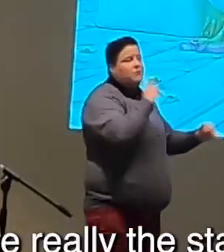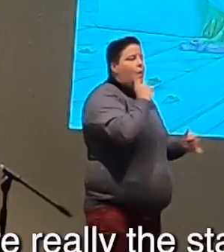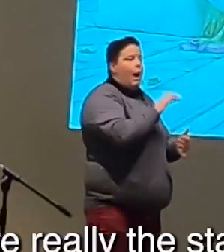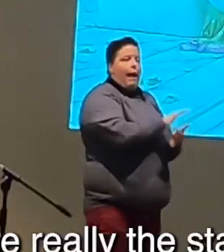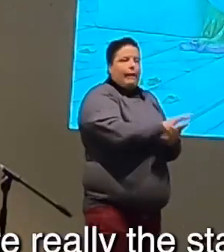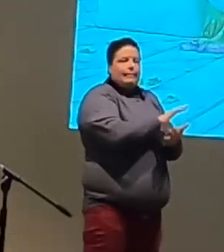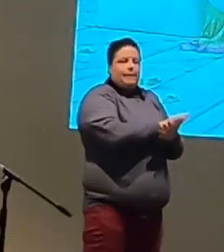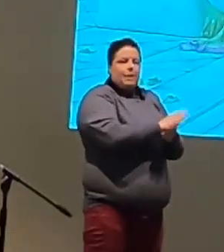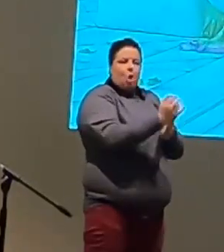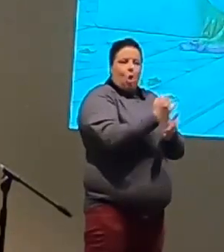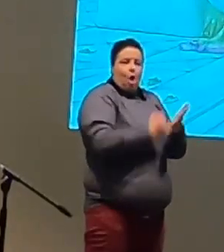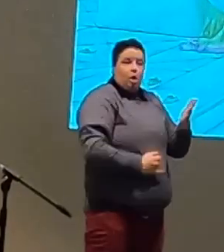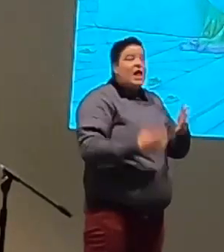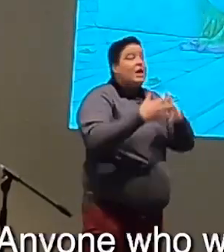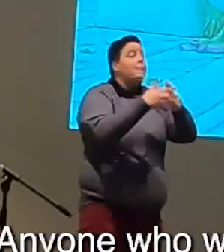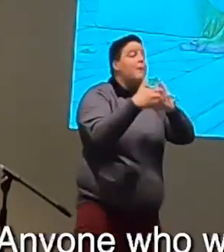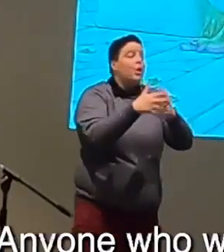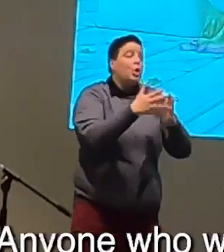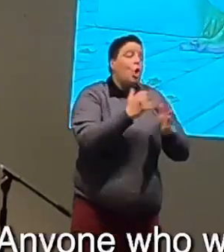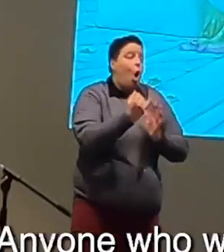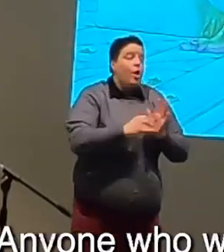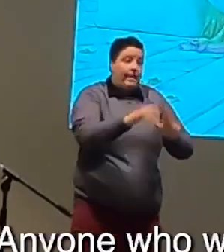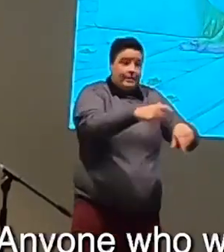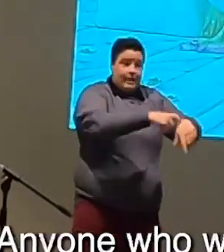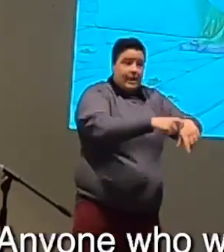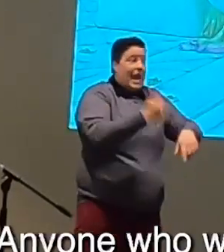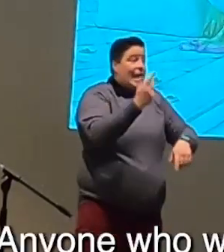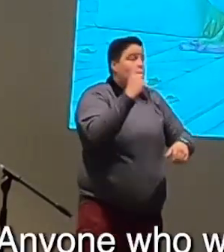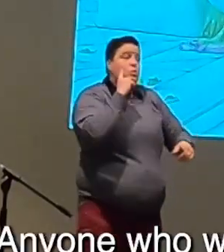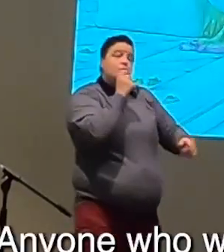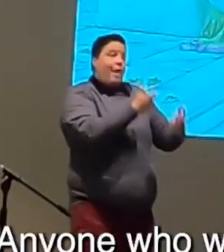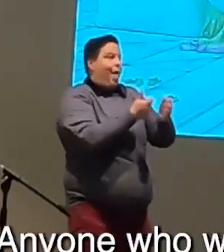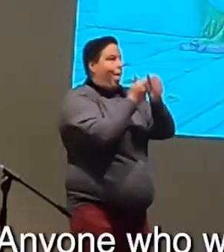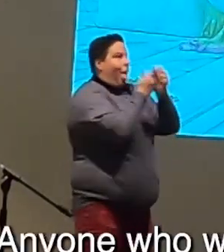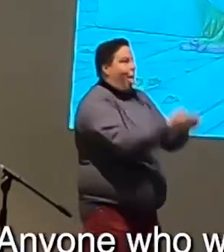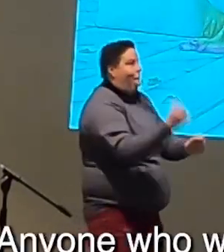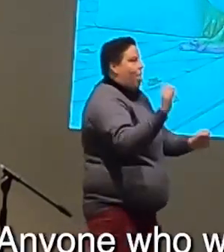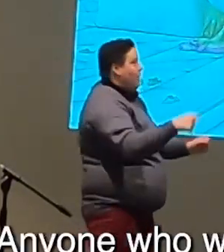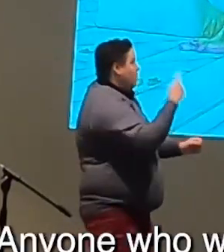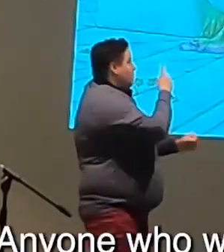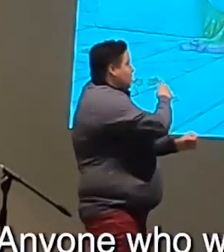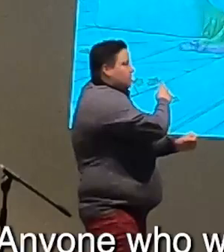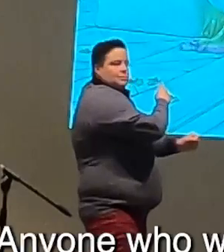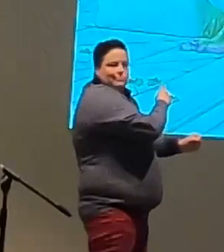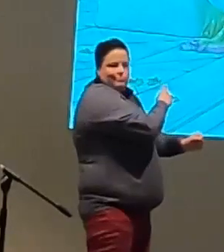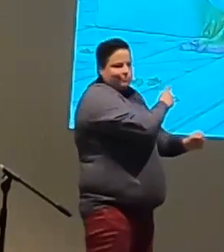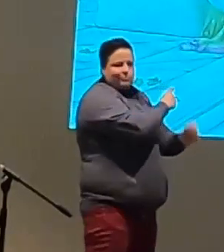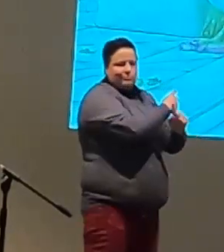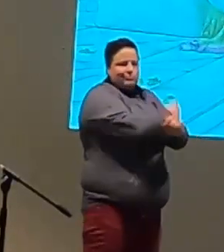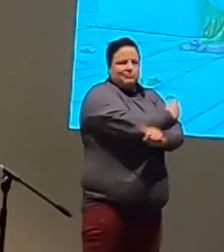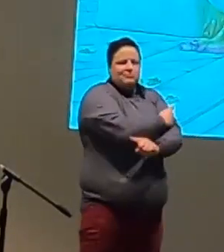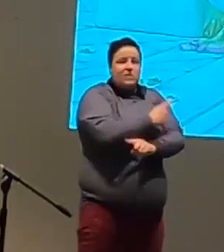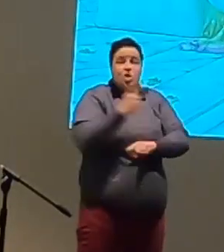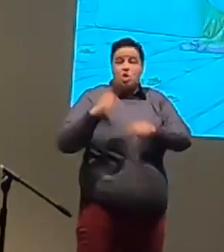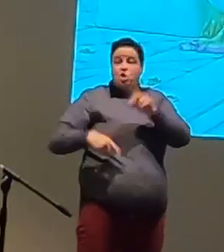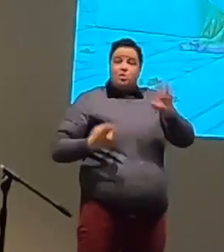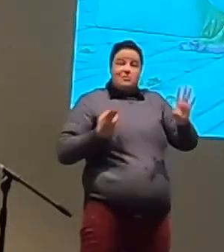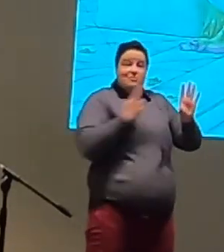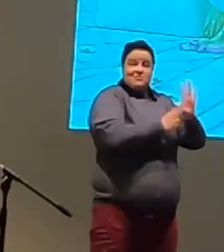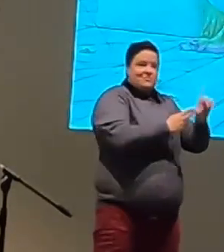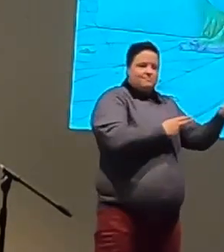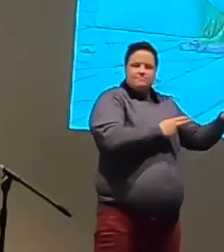and American art at the time. Anyone who was not conforming to these standards had no chance of